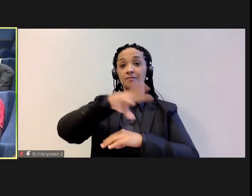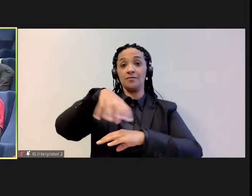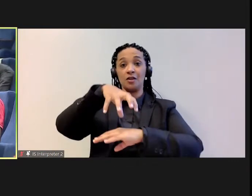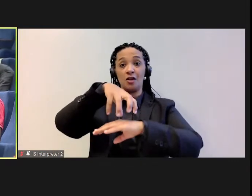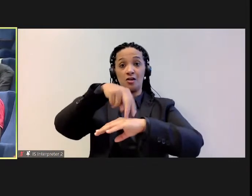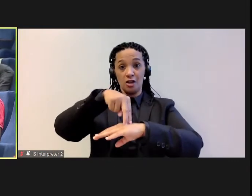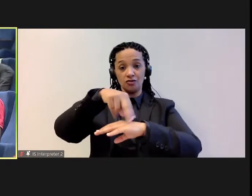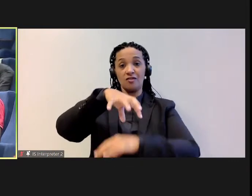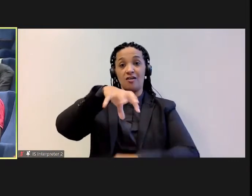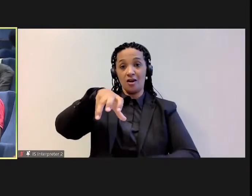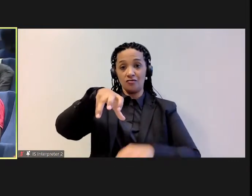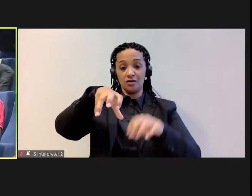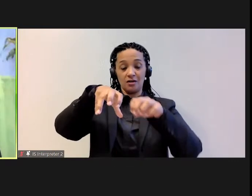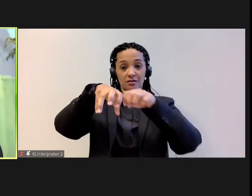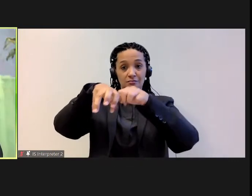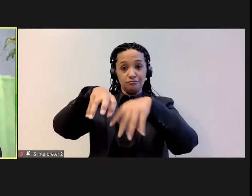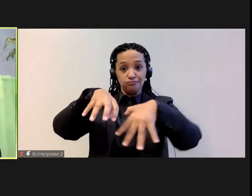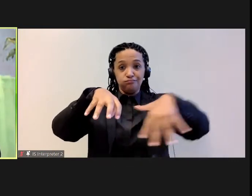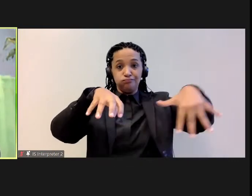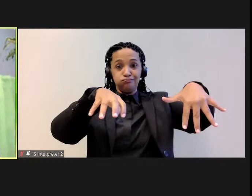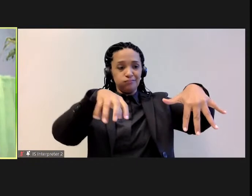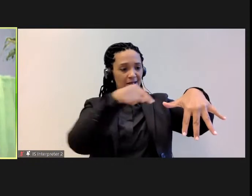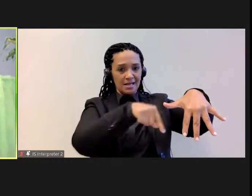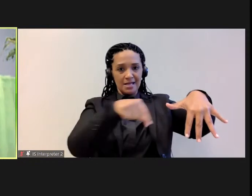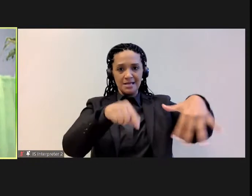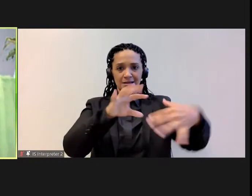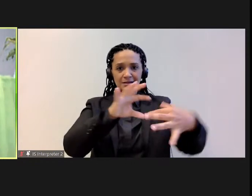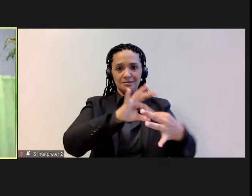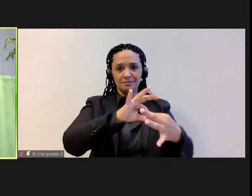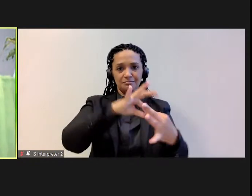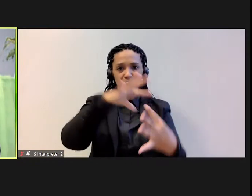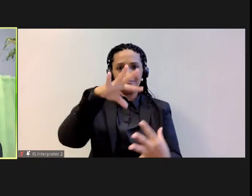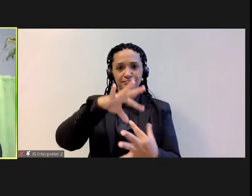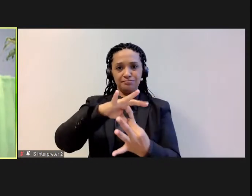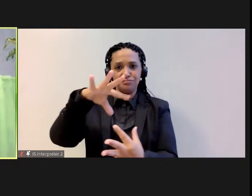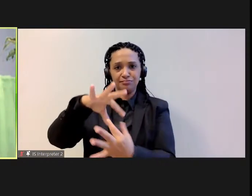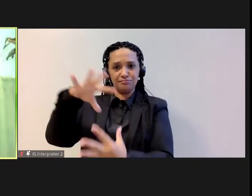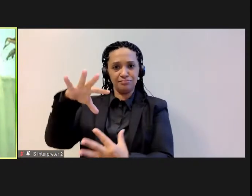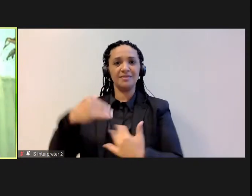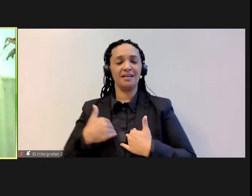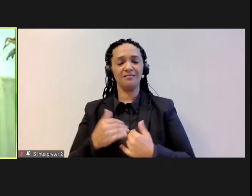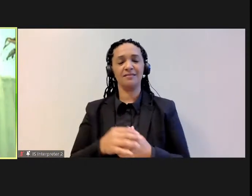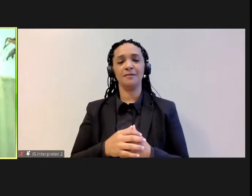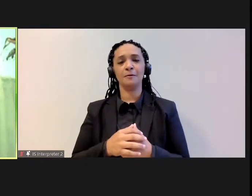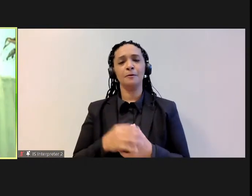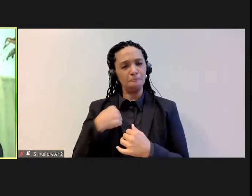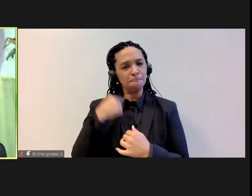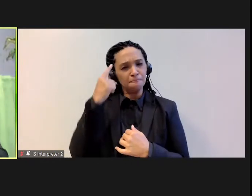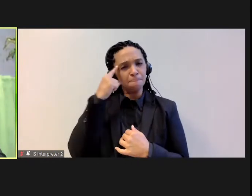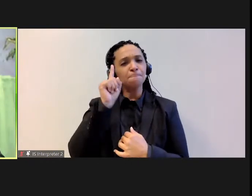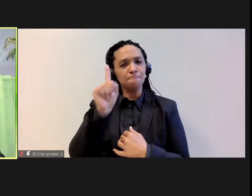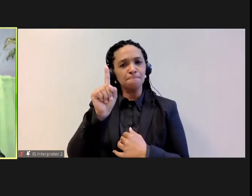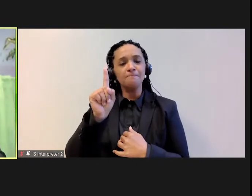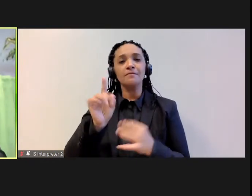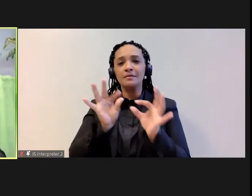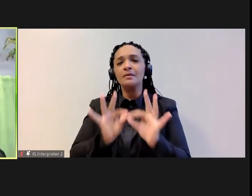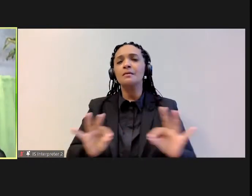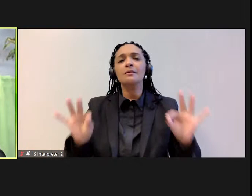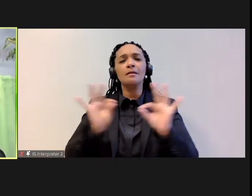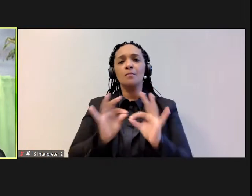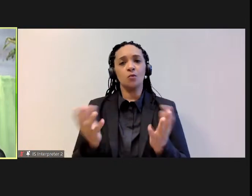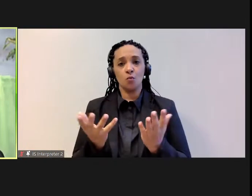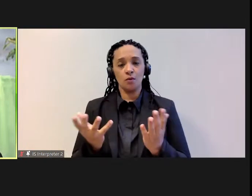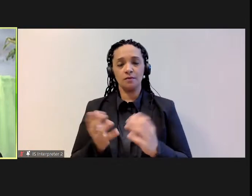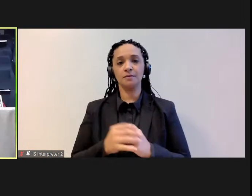and across sectors. And I think this is extremely important in the sense that some ministries